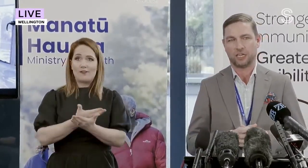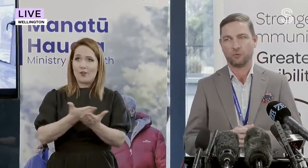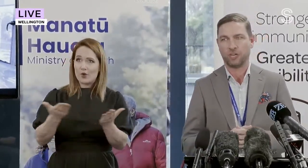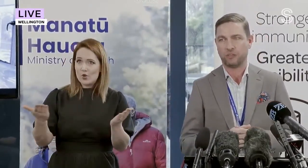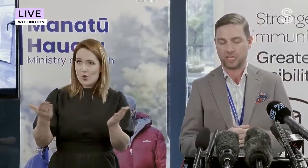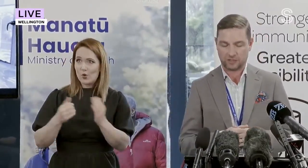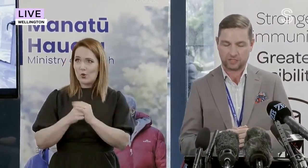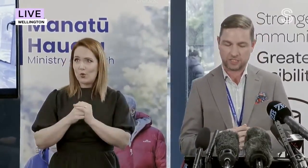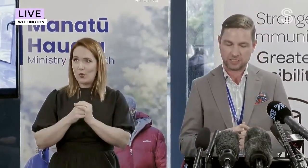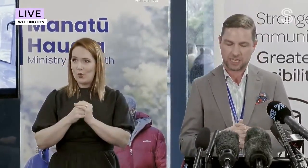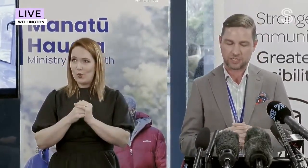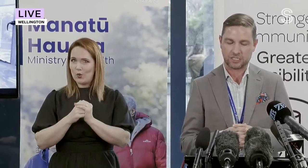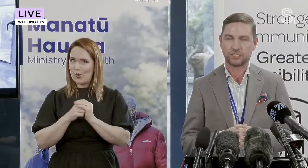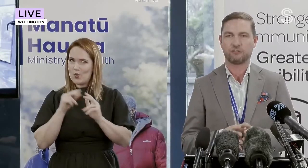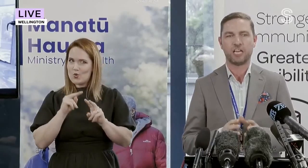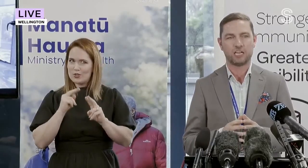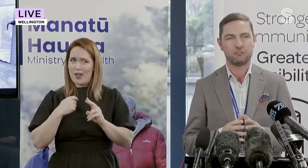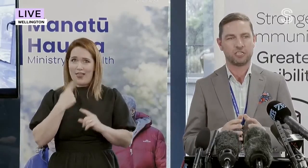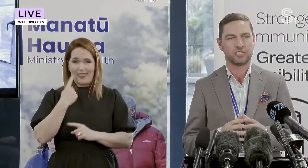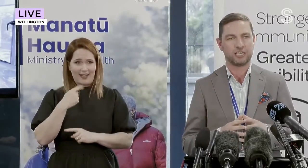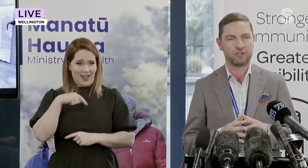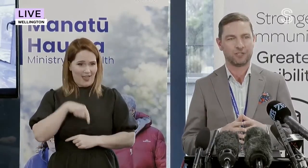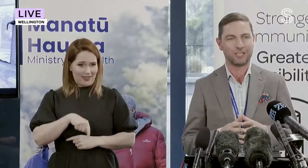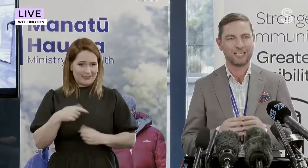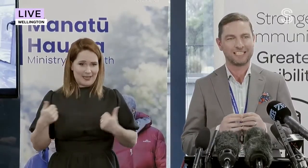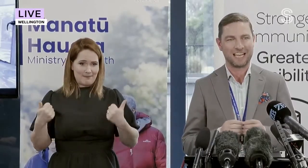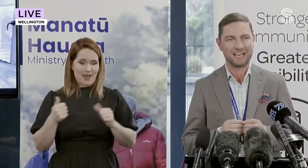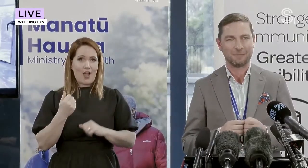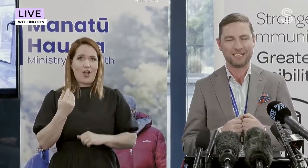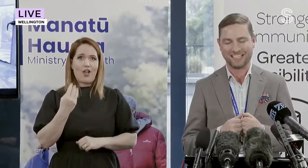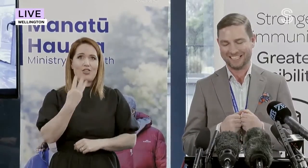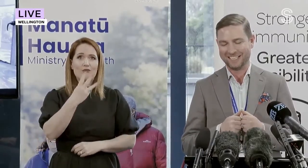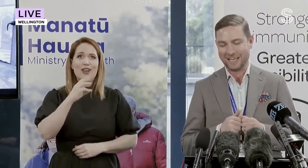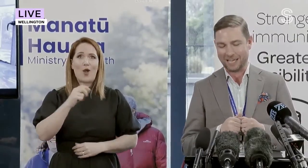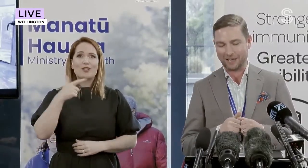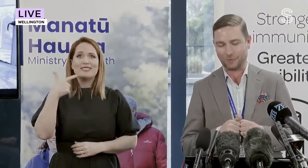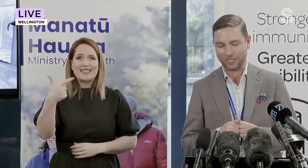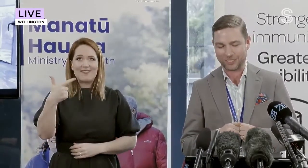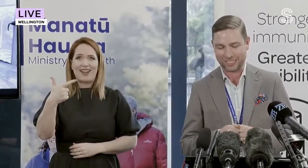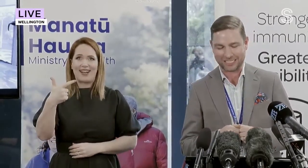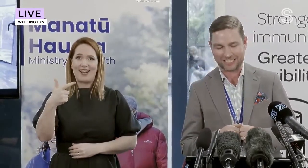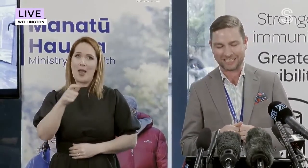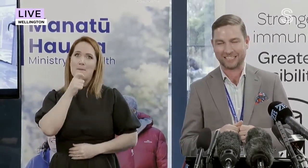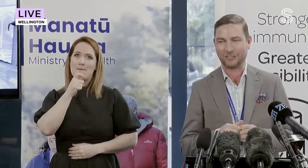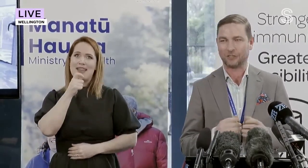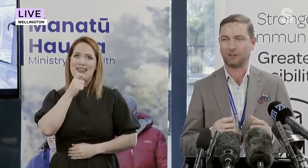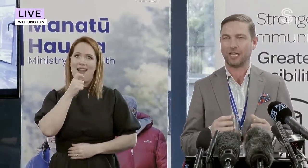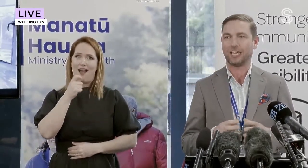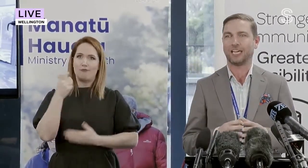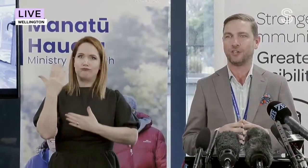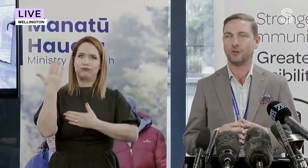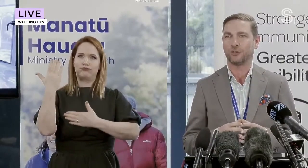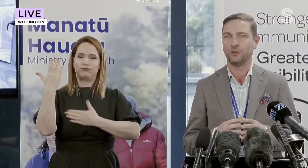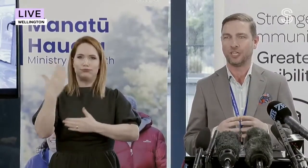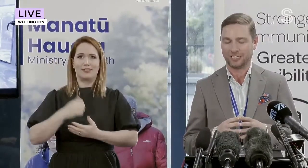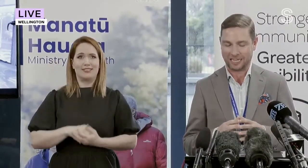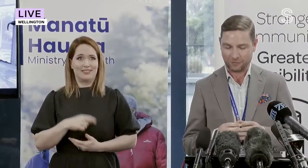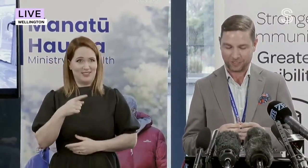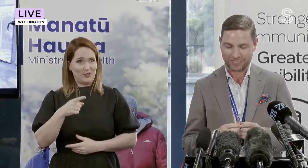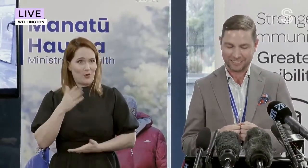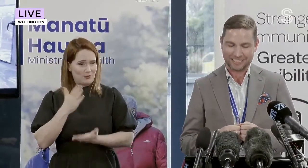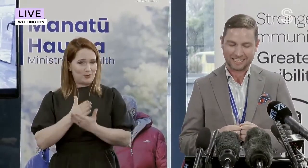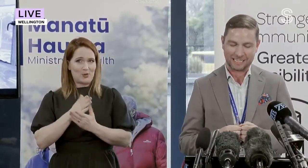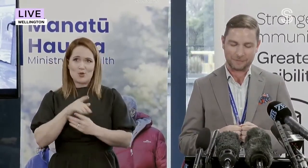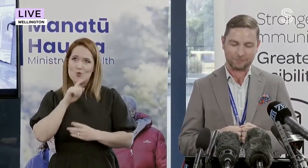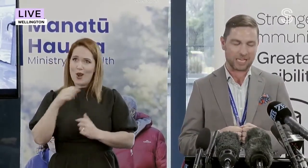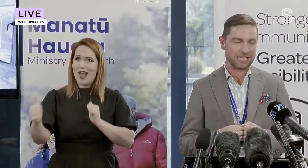counting, we think that this is Ashley's 307th stand-up, which is, I think you'll agree, a Herculean